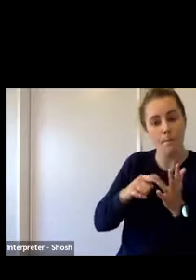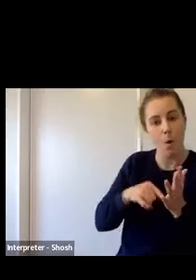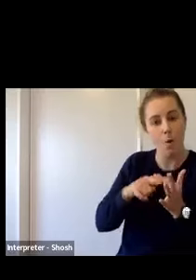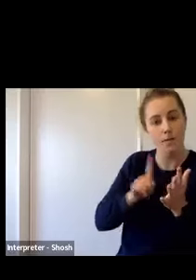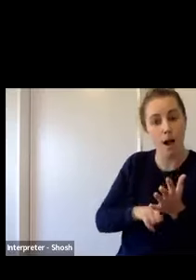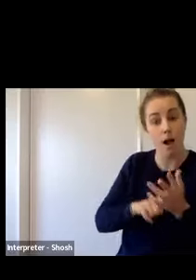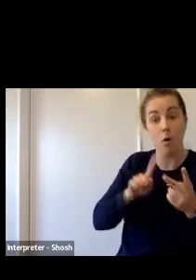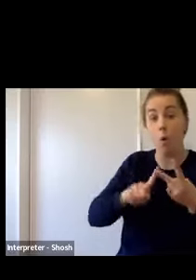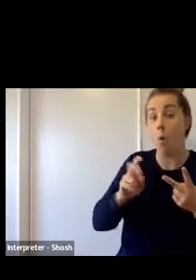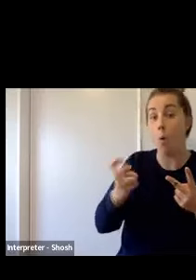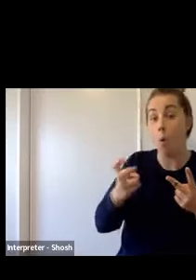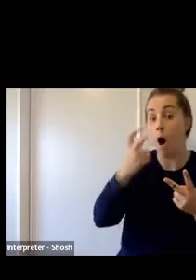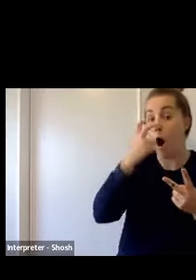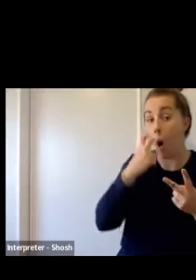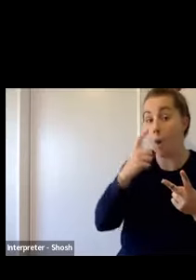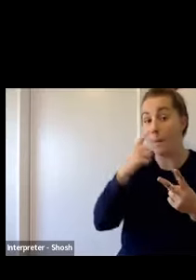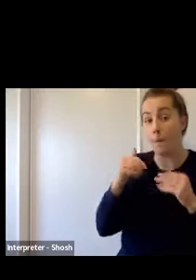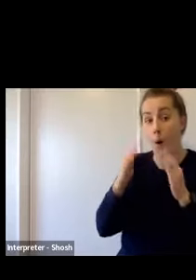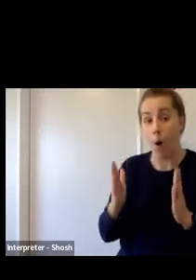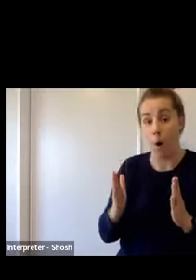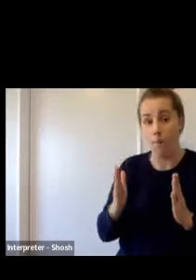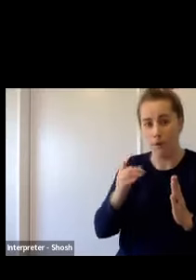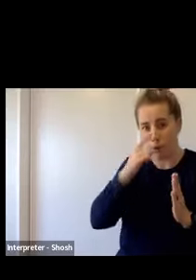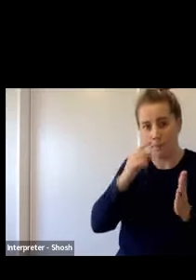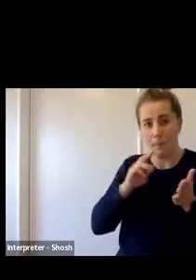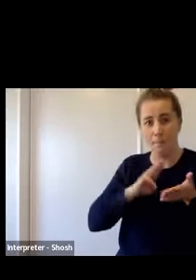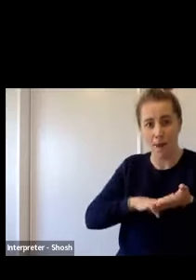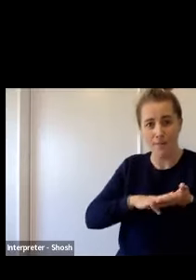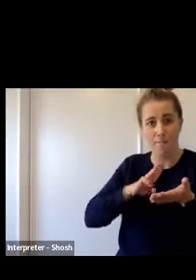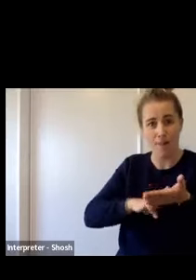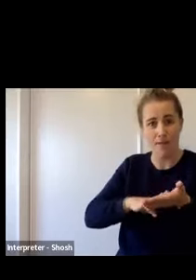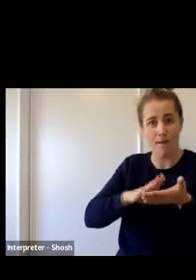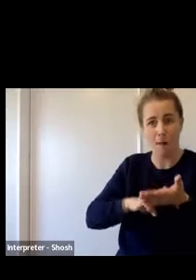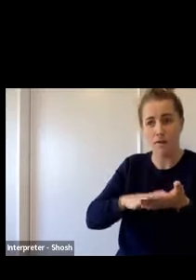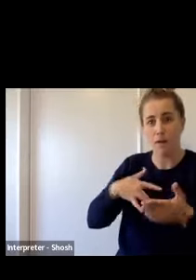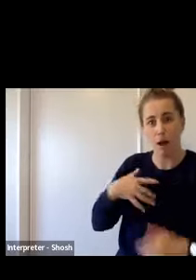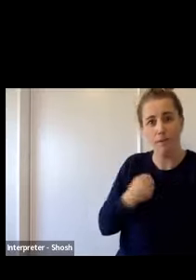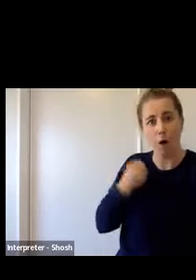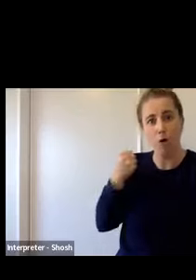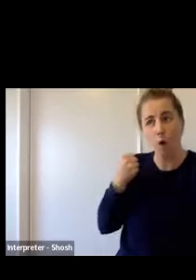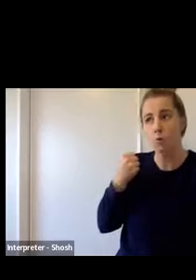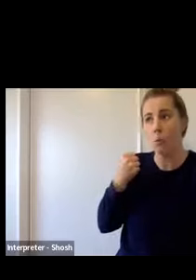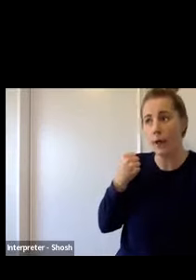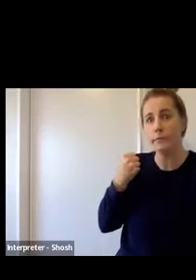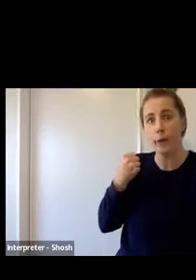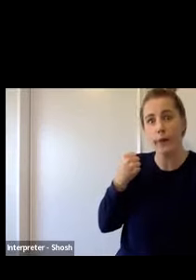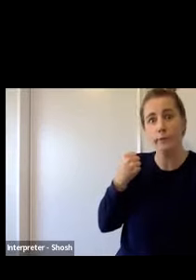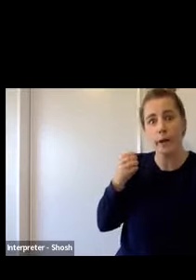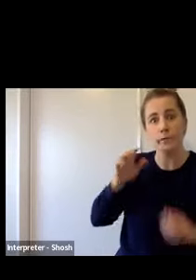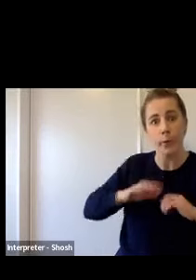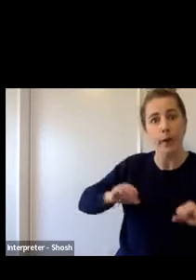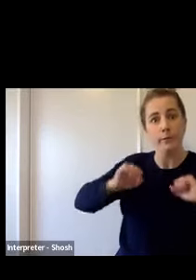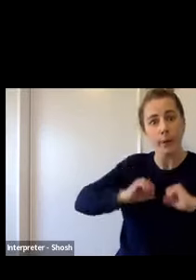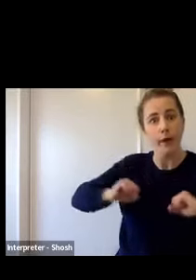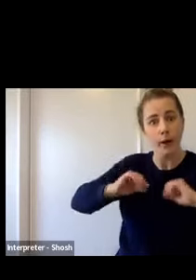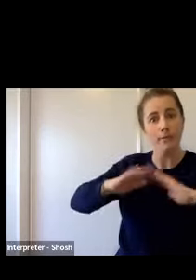home, where they may have to spend months with their lives on hold while they wait for their house to be